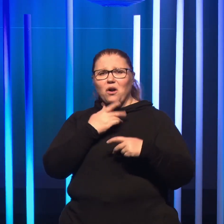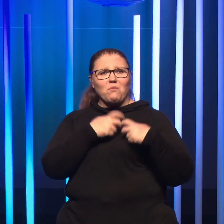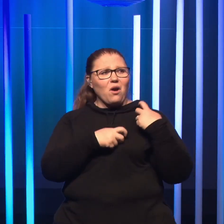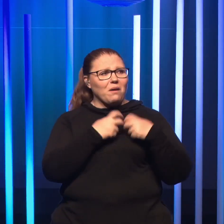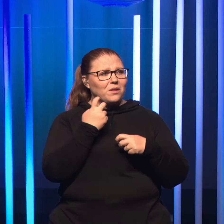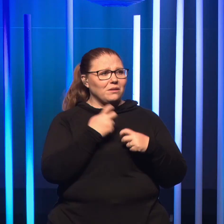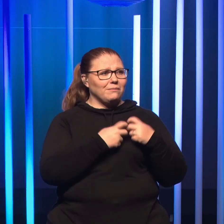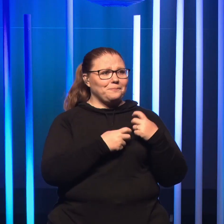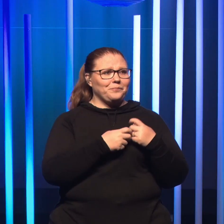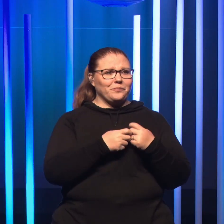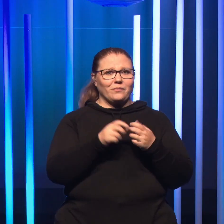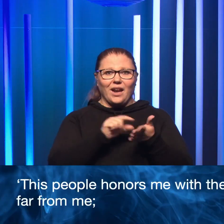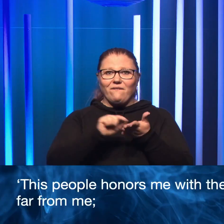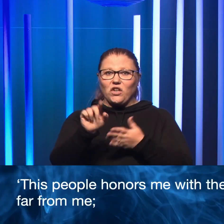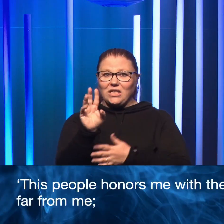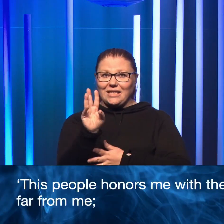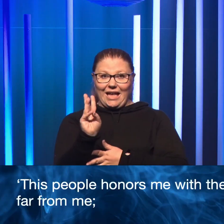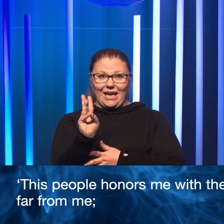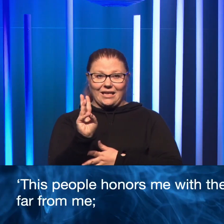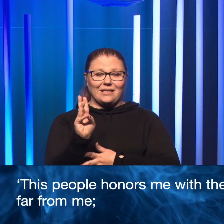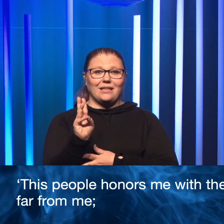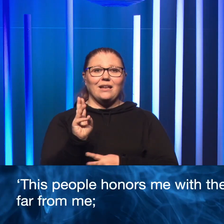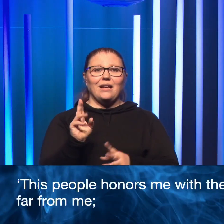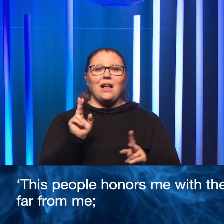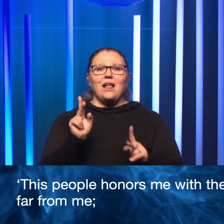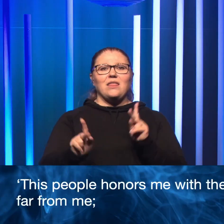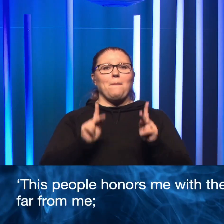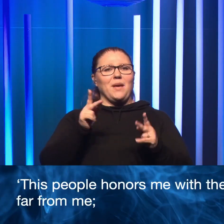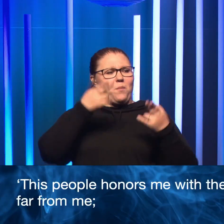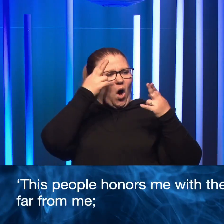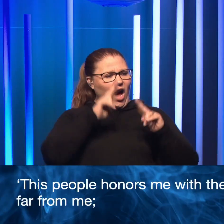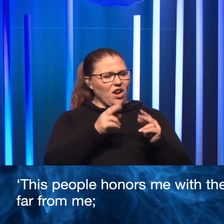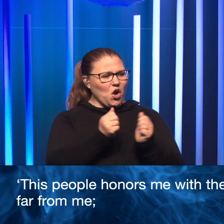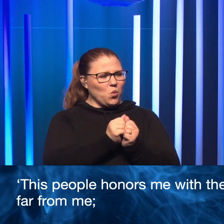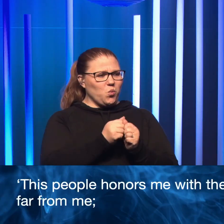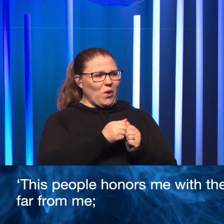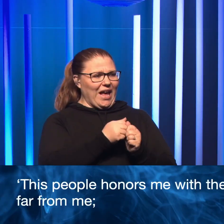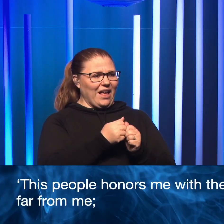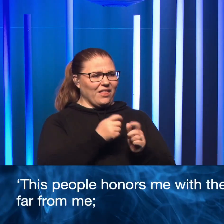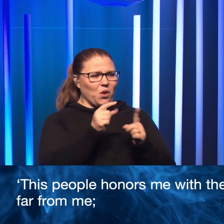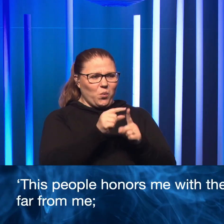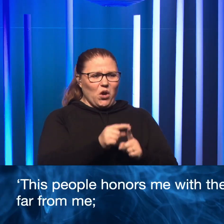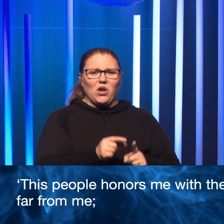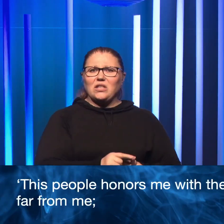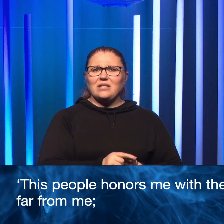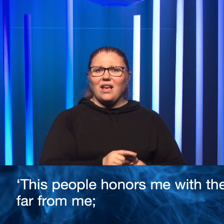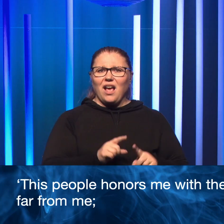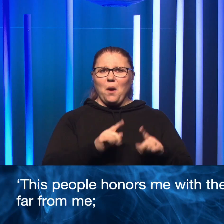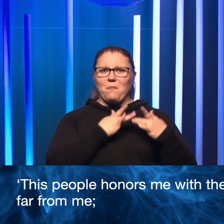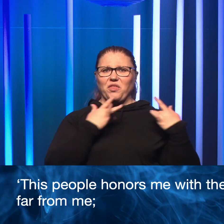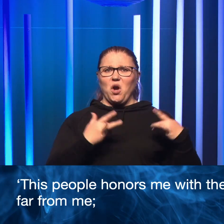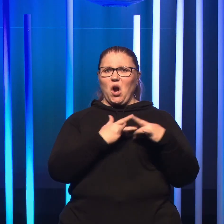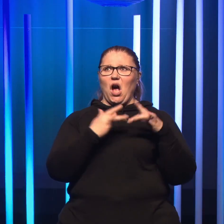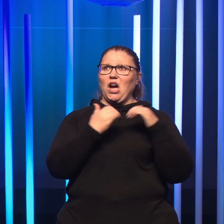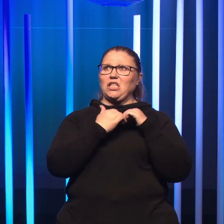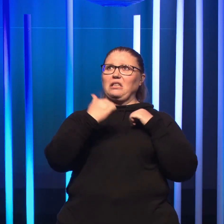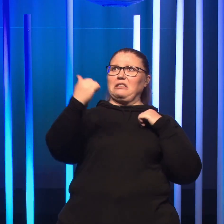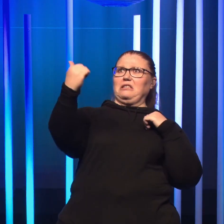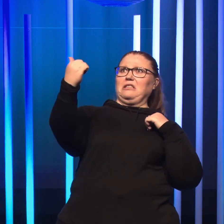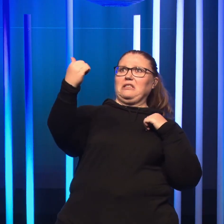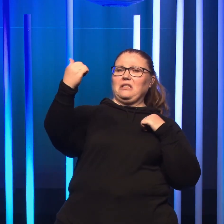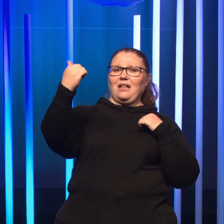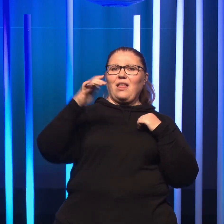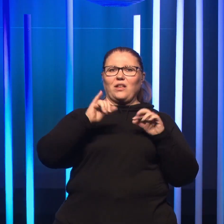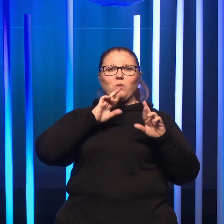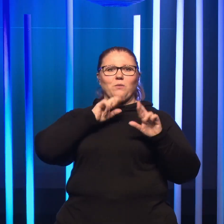problem. In verse 6, he says, these people honor me with their lips, but their hearts are far from me. This was in response to